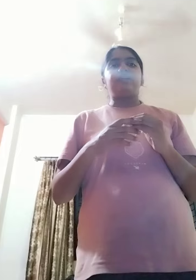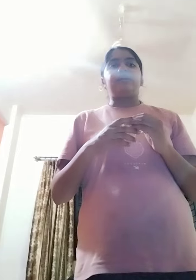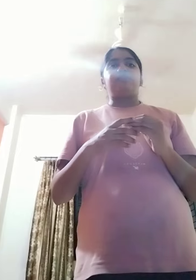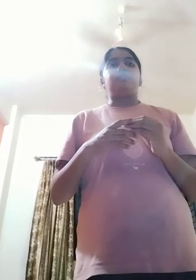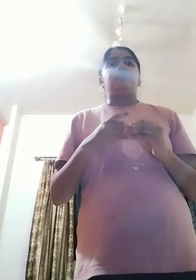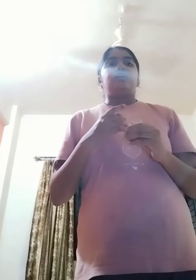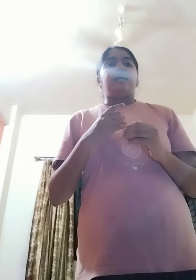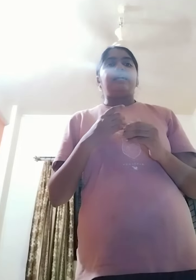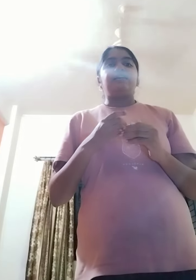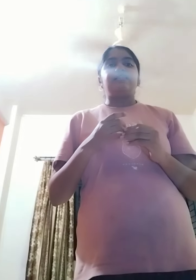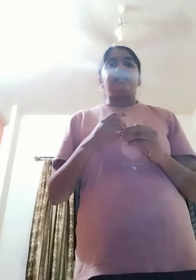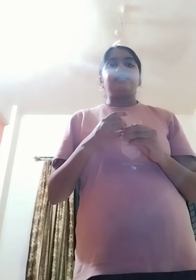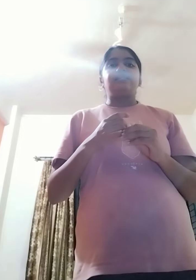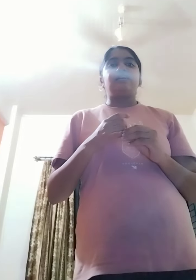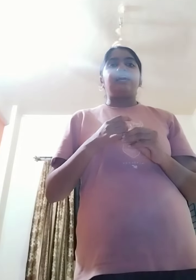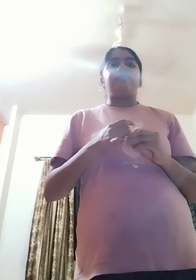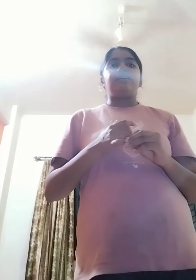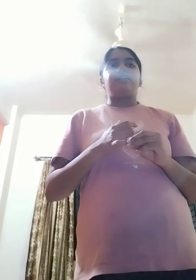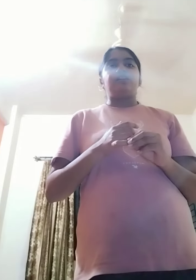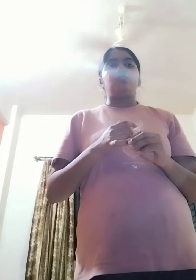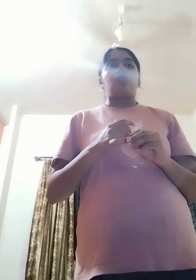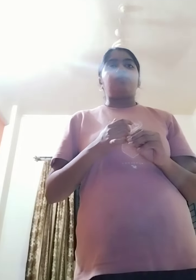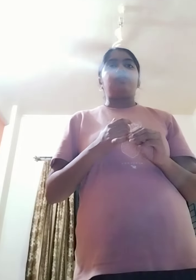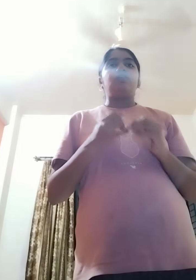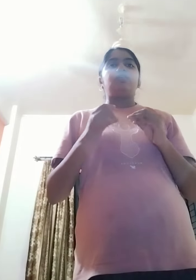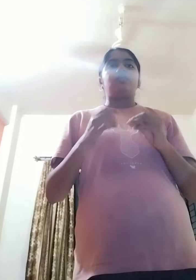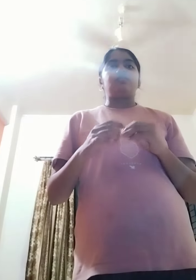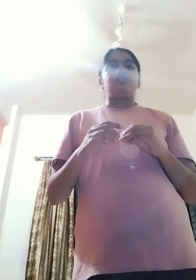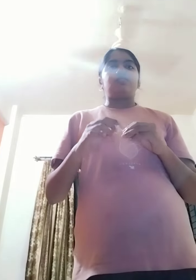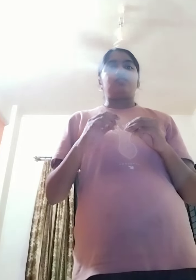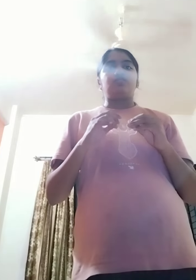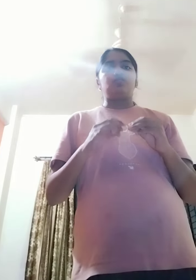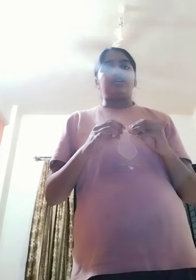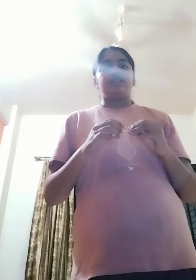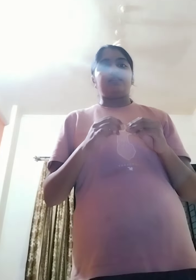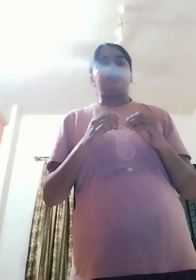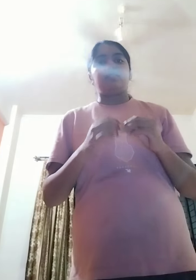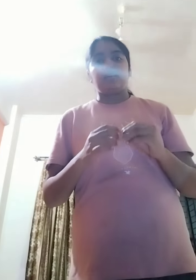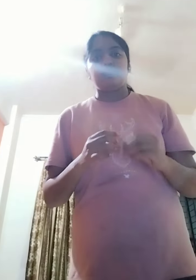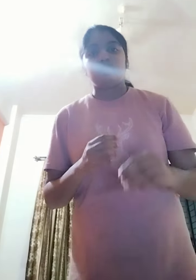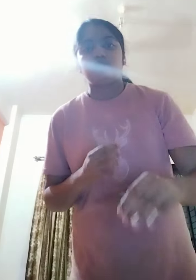readable, and that is the advantage of the constructor chaining. Thank you.